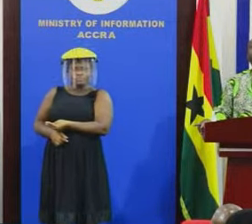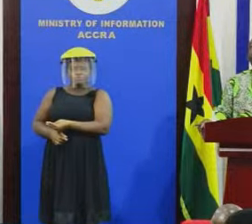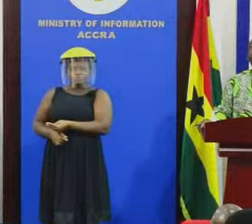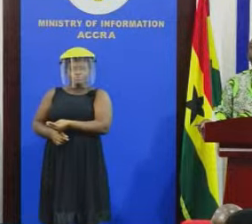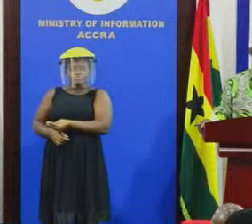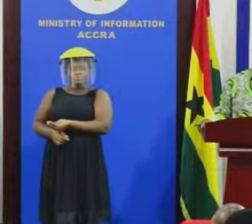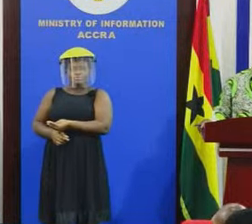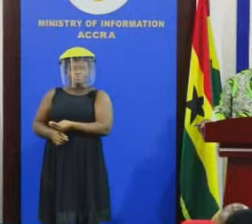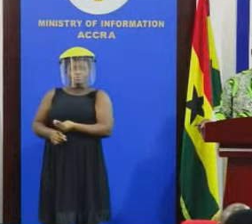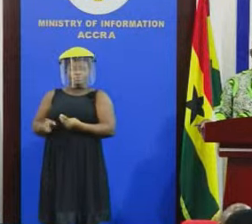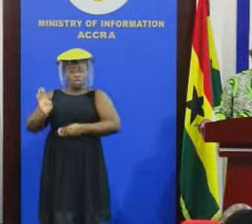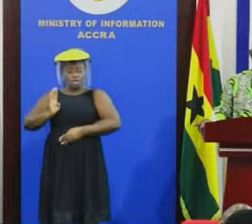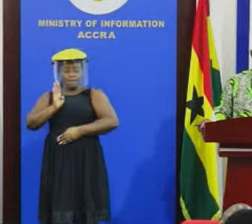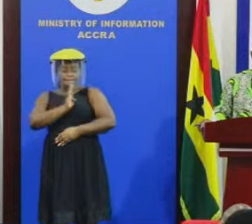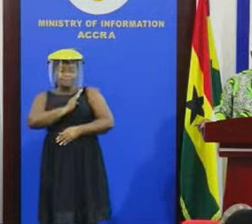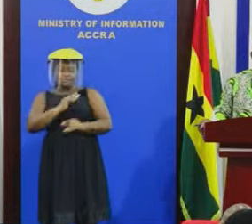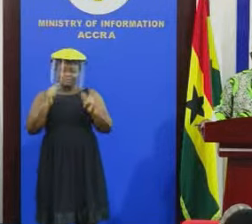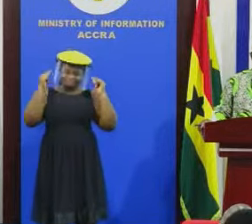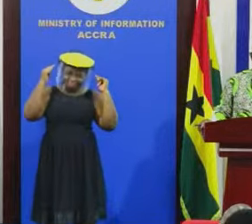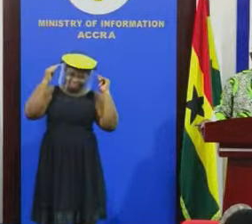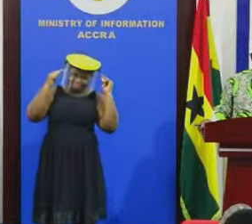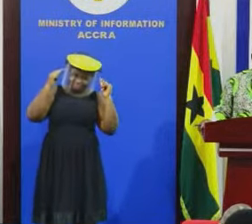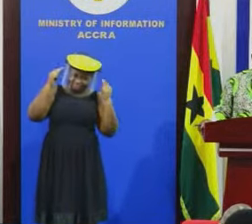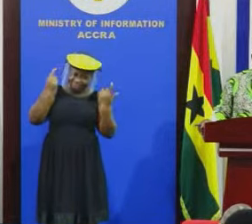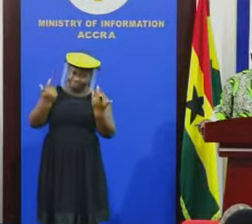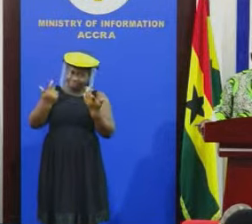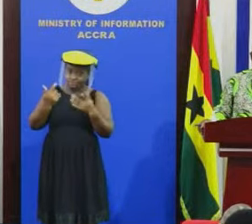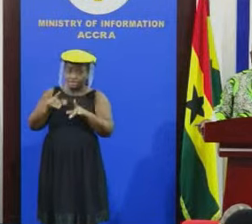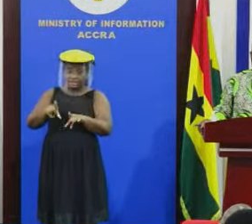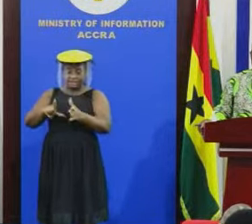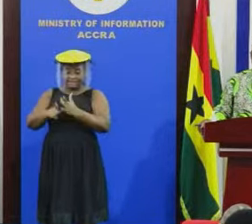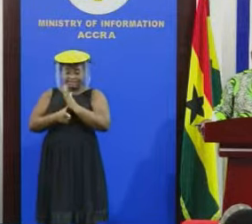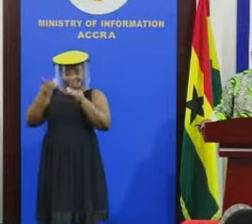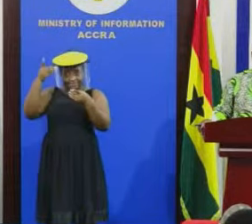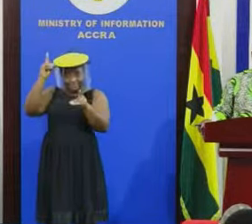to the board for consideration. And then a